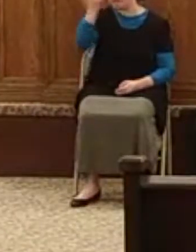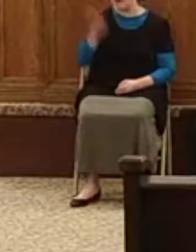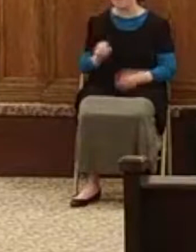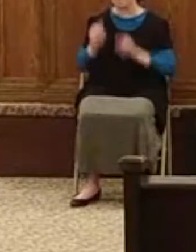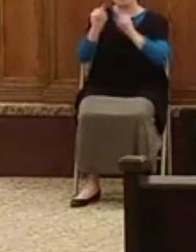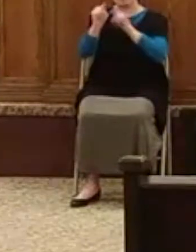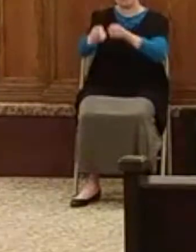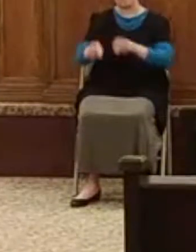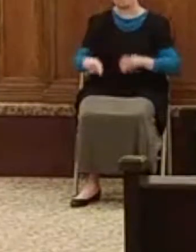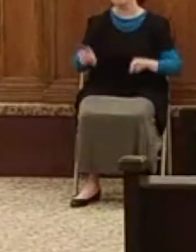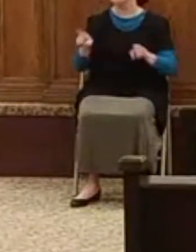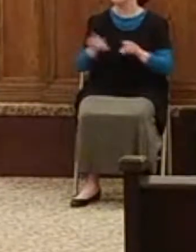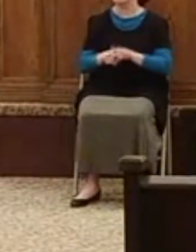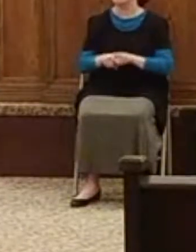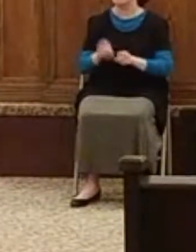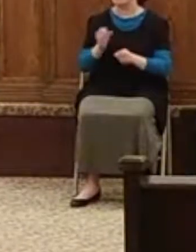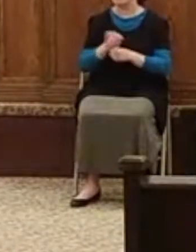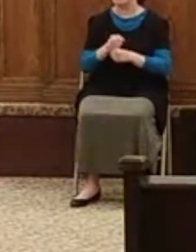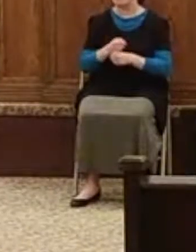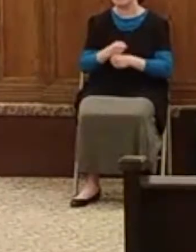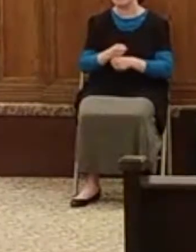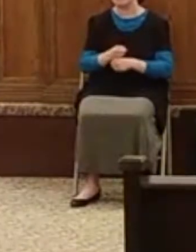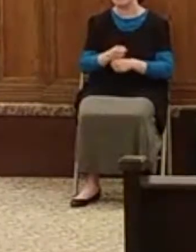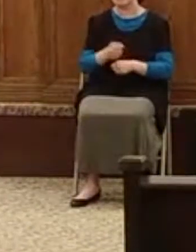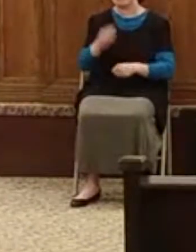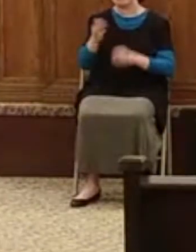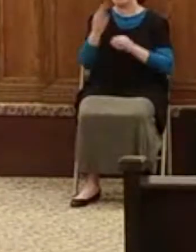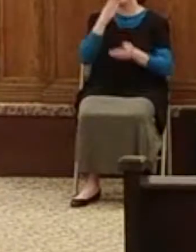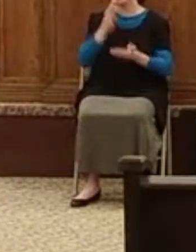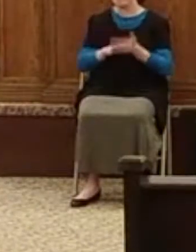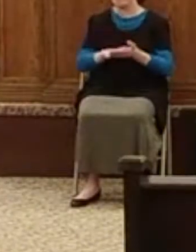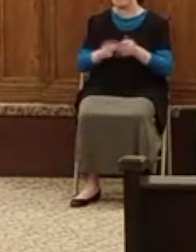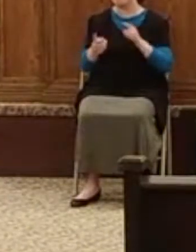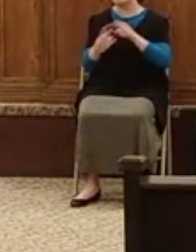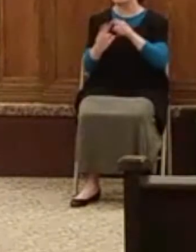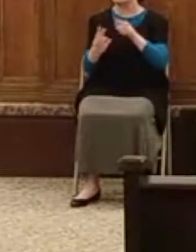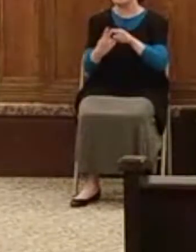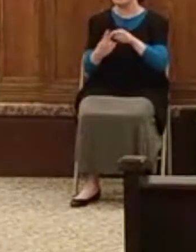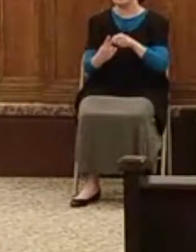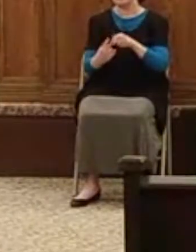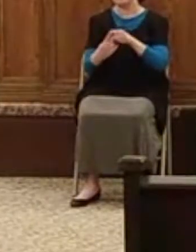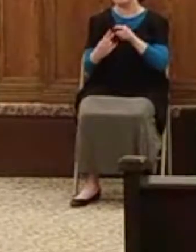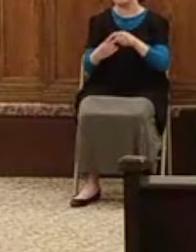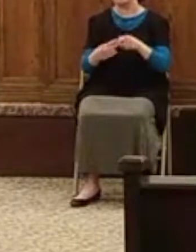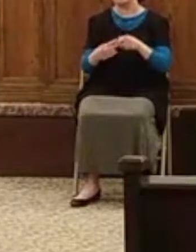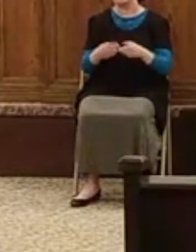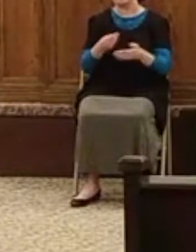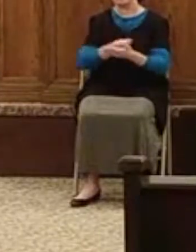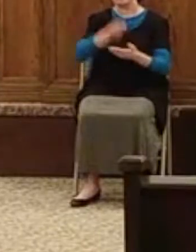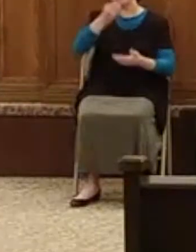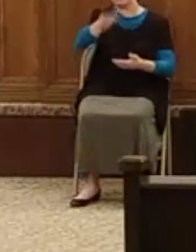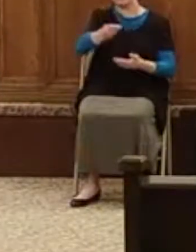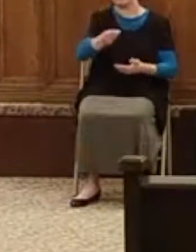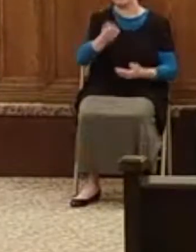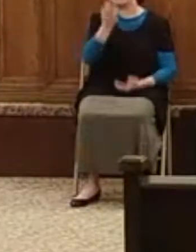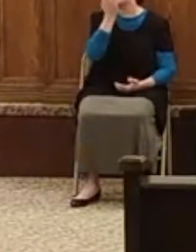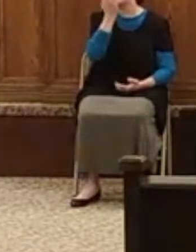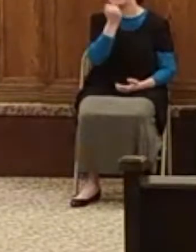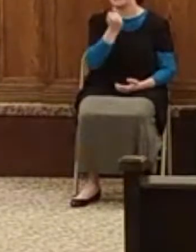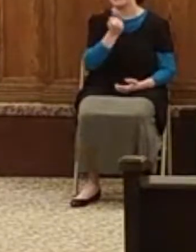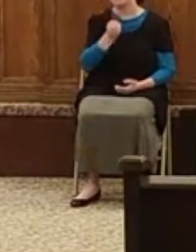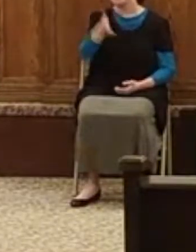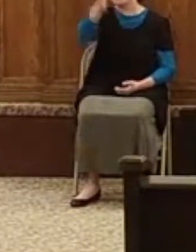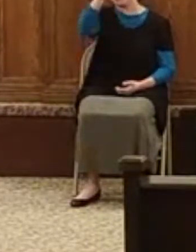never went there, but he still made bad choices. Choices that cost him